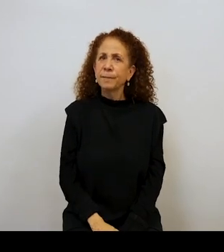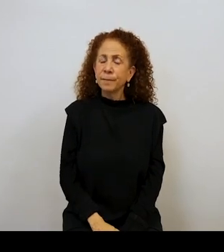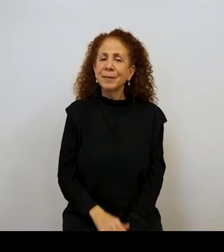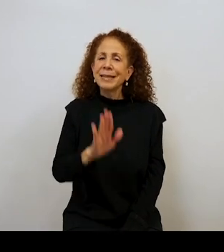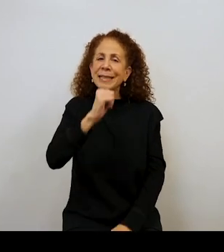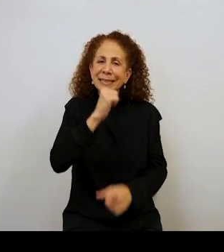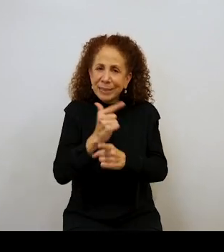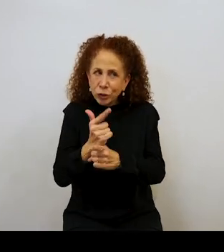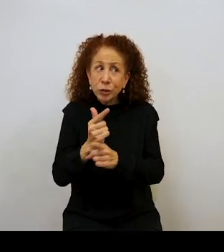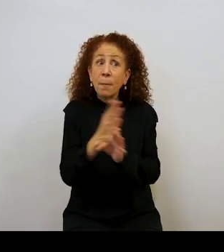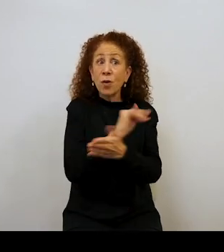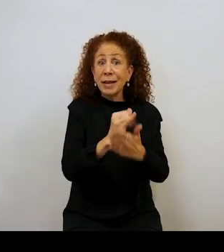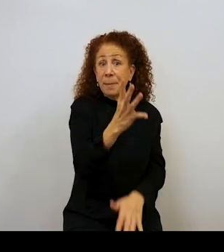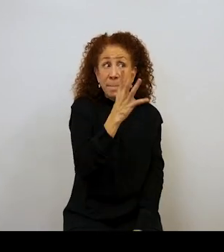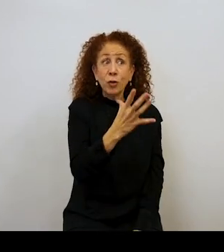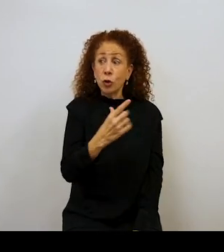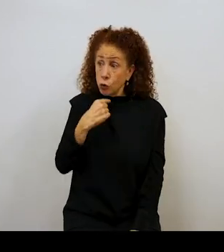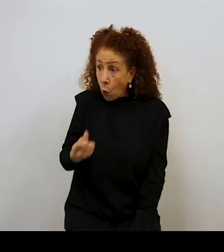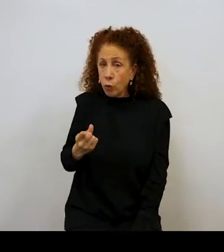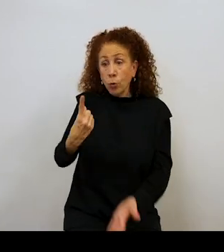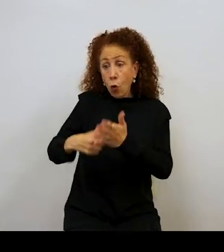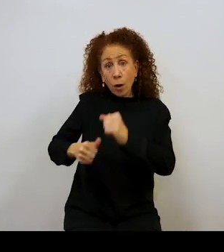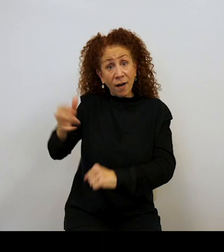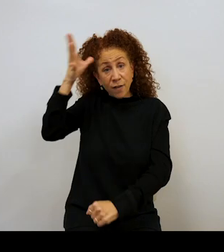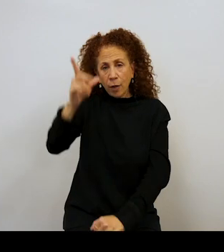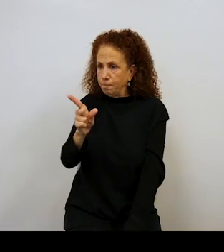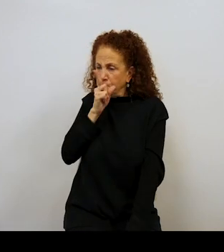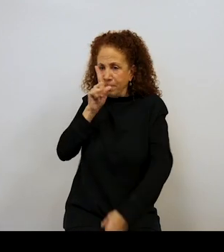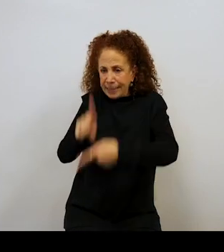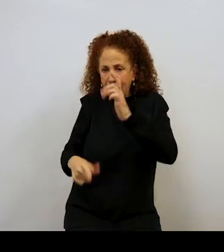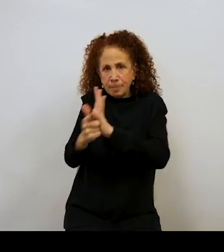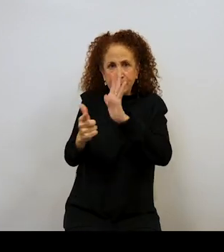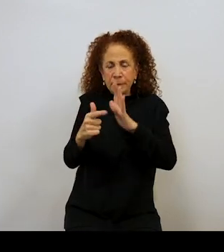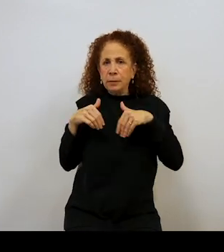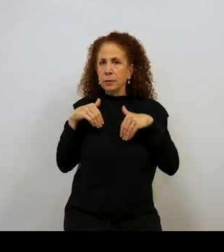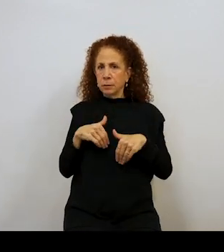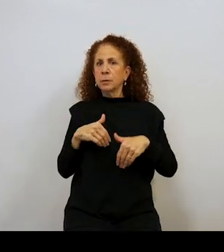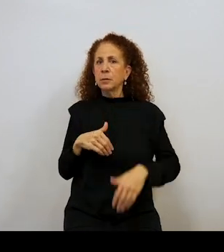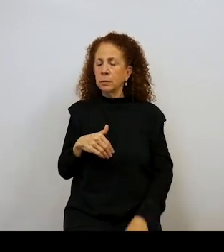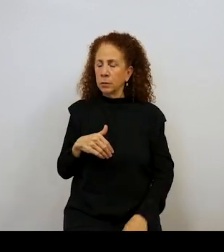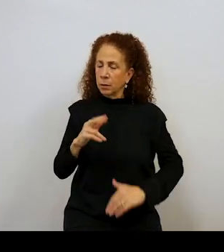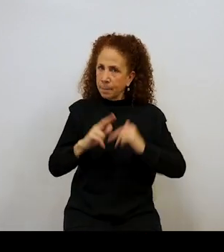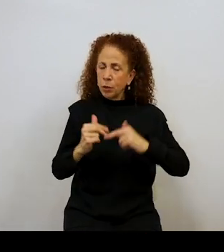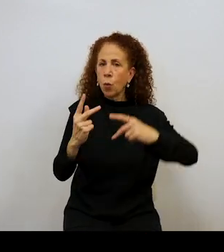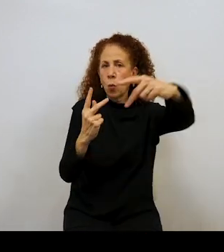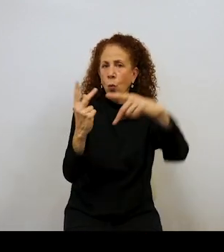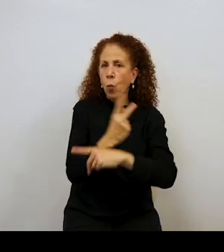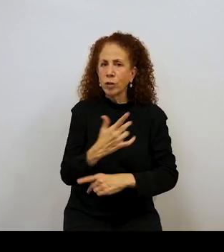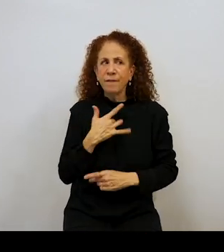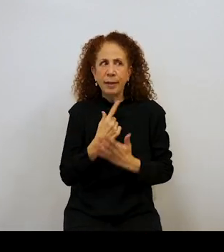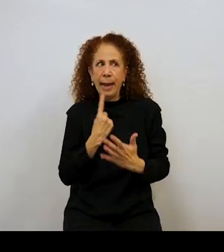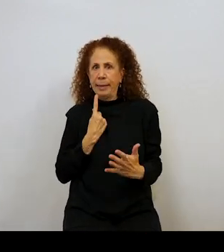his sisters and before that his mother said, we mustn't talk about our father. And that has to do with the societal alienation, mm-hmm. which is